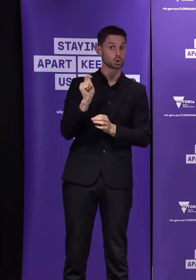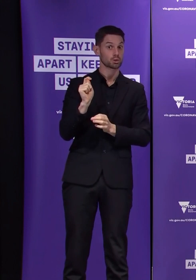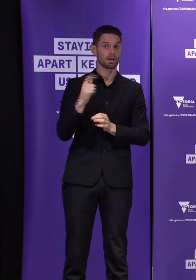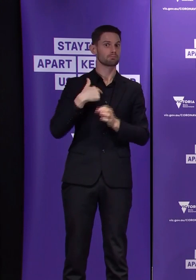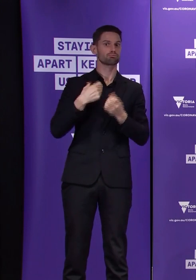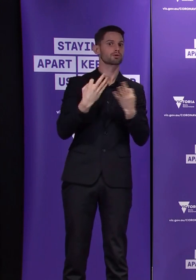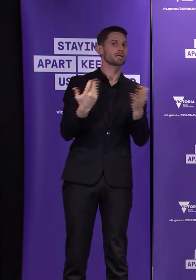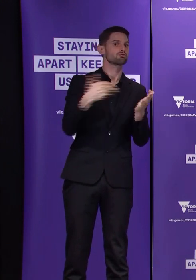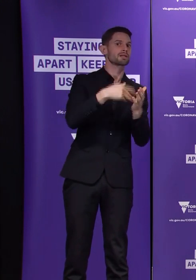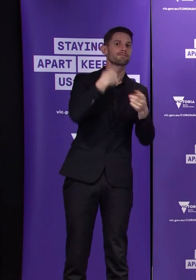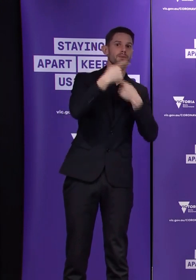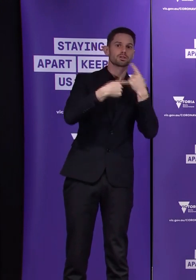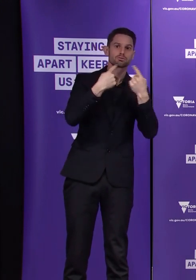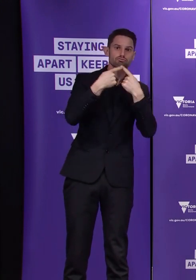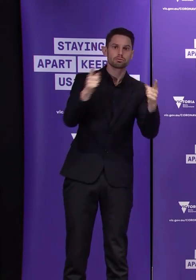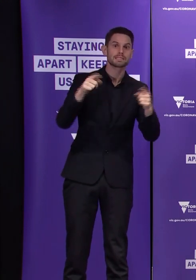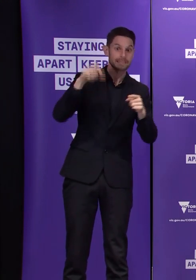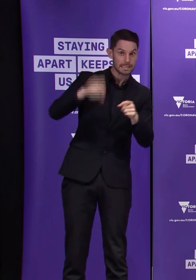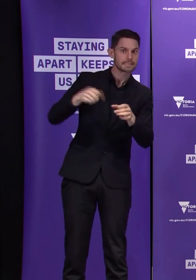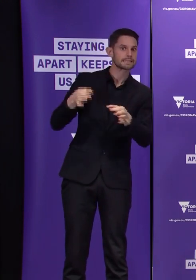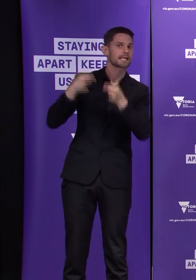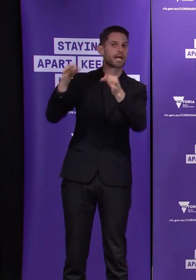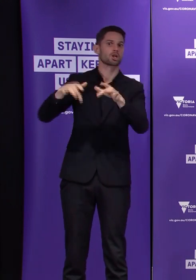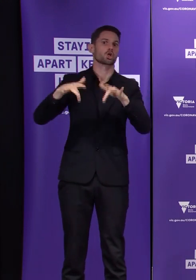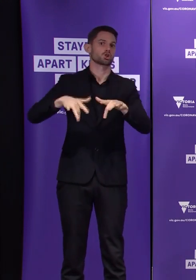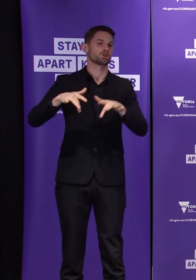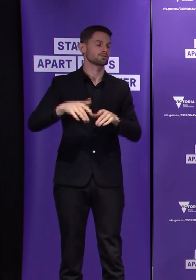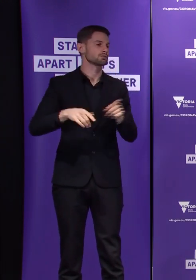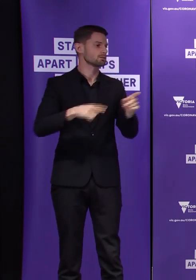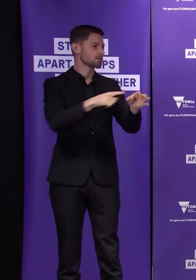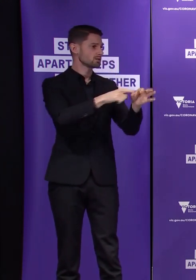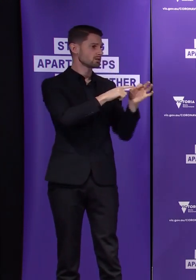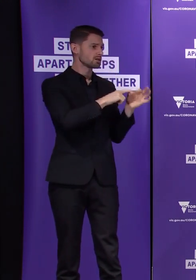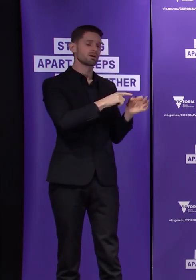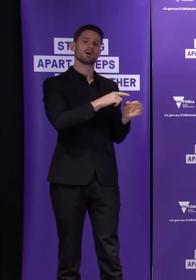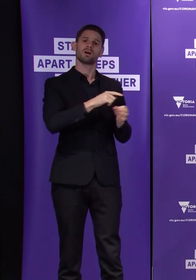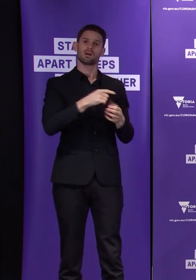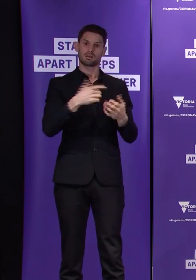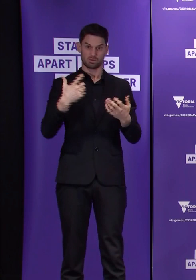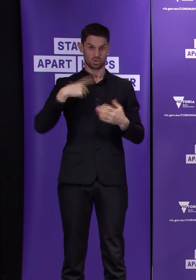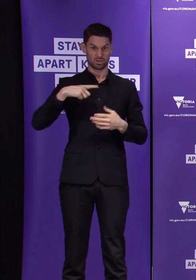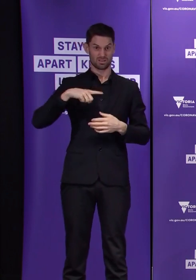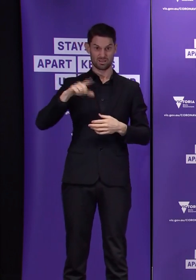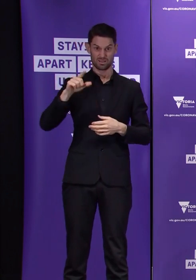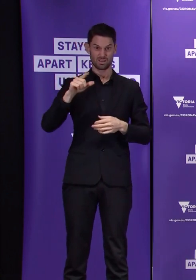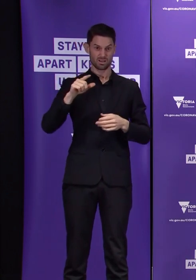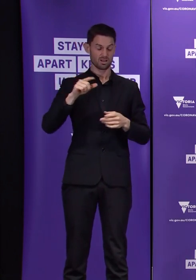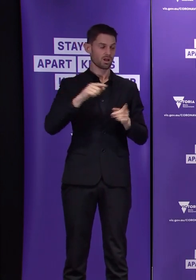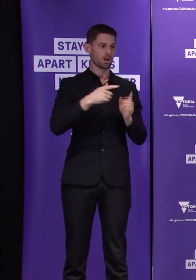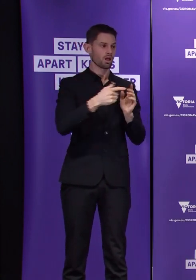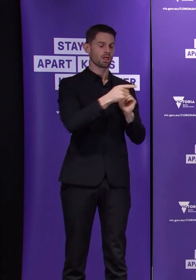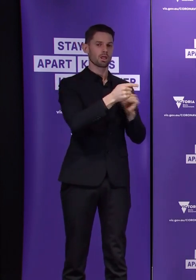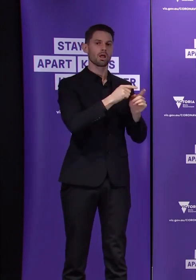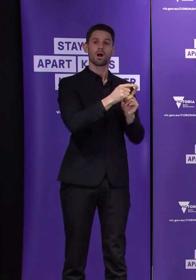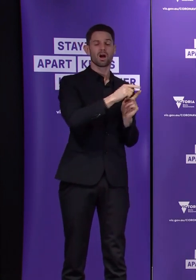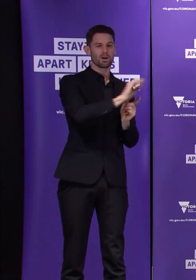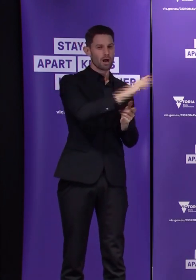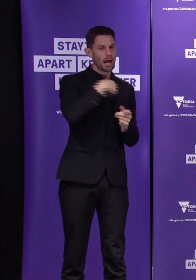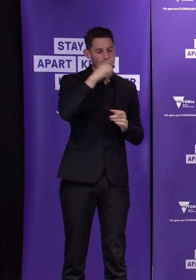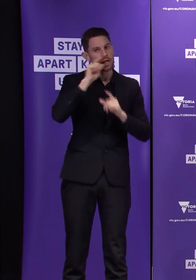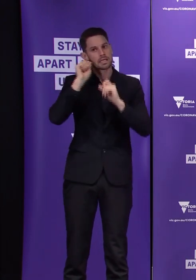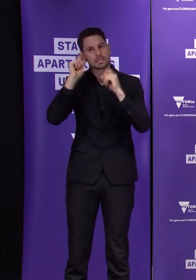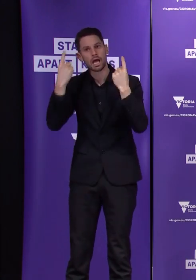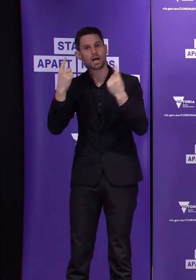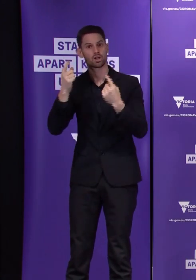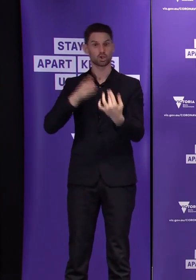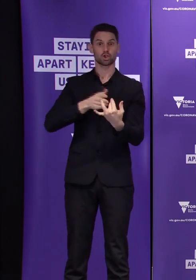You personally think, given difficult to campaign, given the Yeah, well, well, I think any campaign